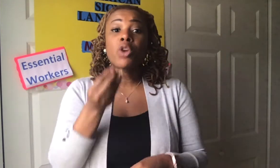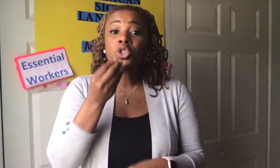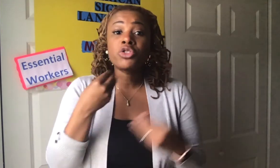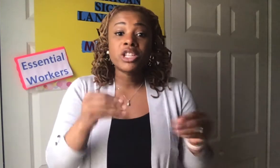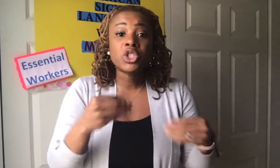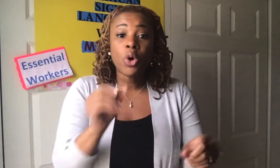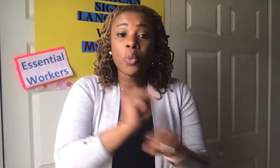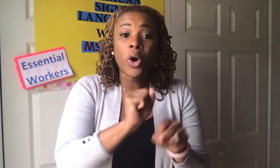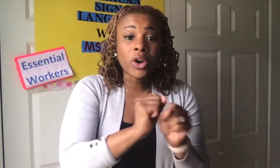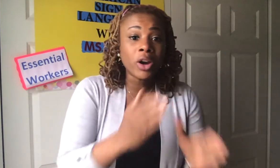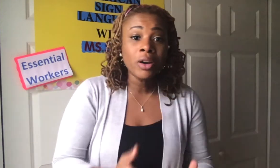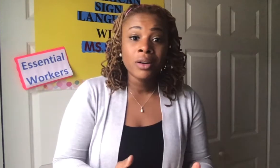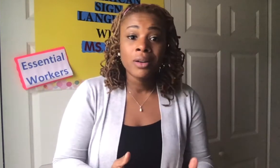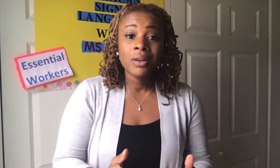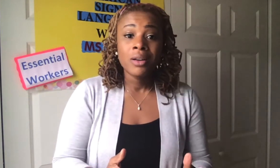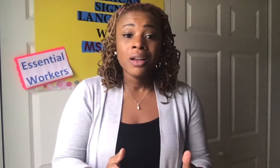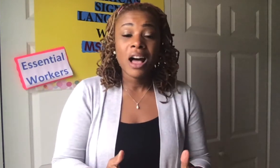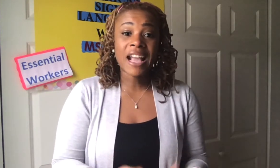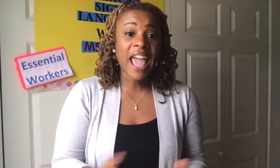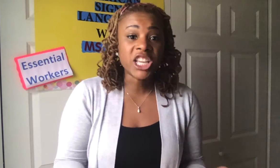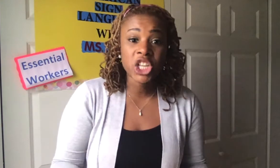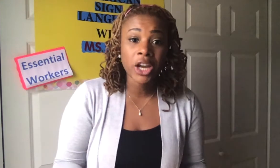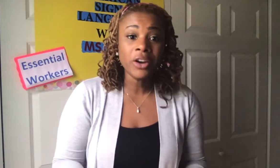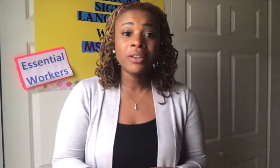grocery store worker, a cashier,